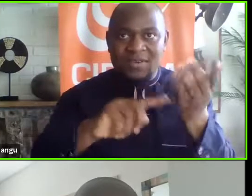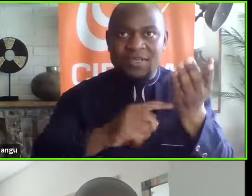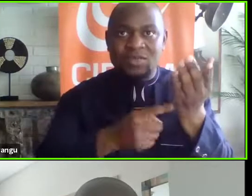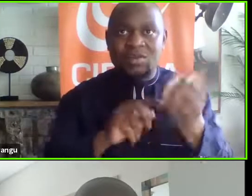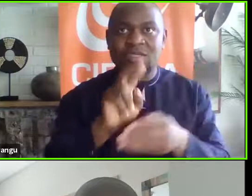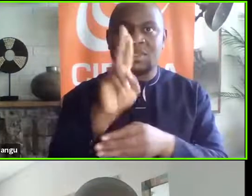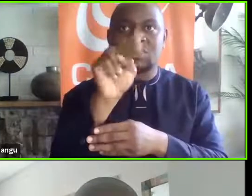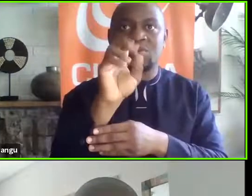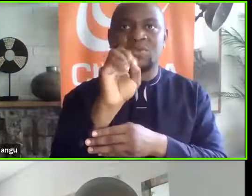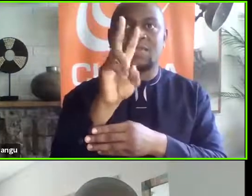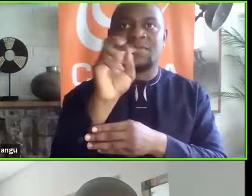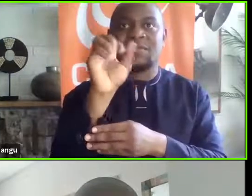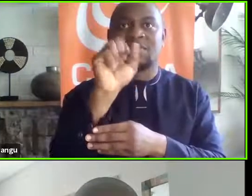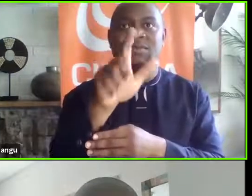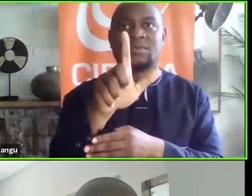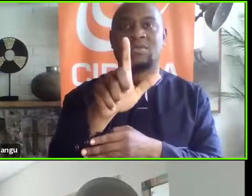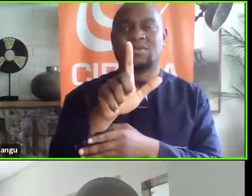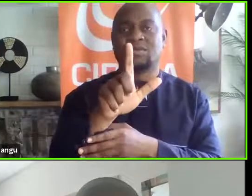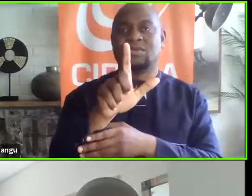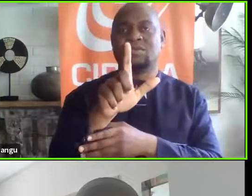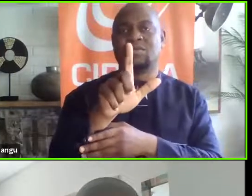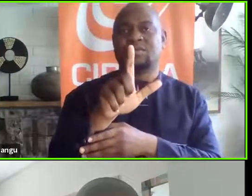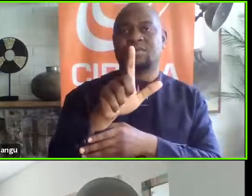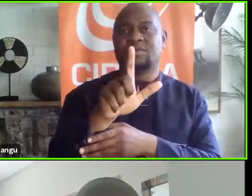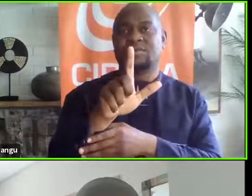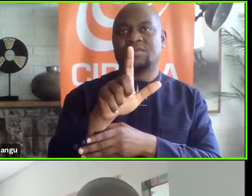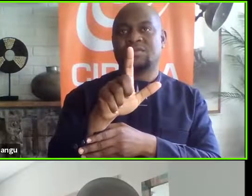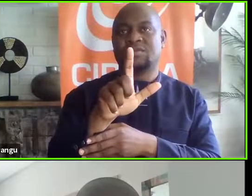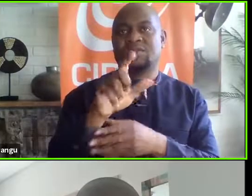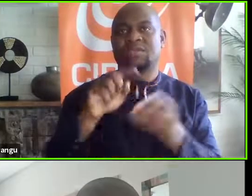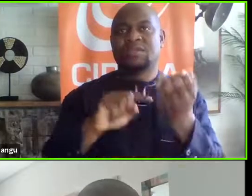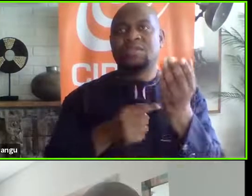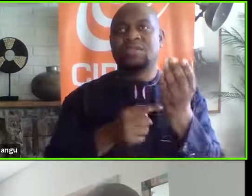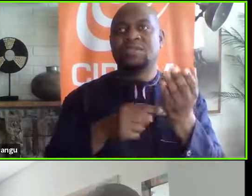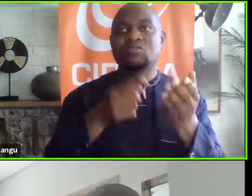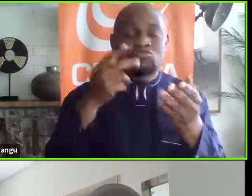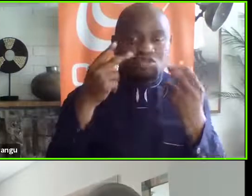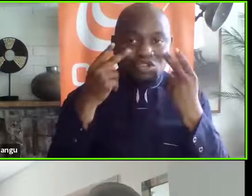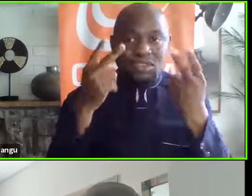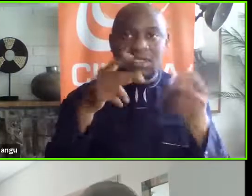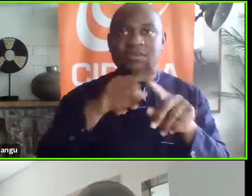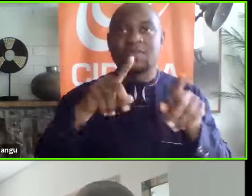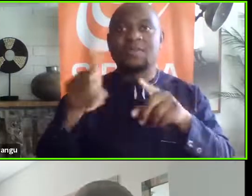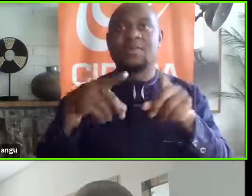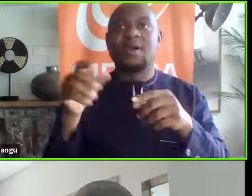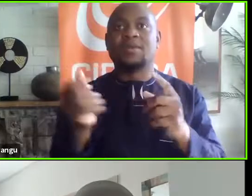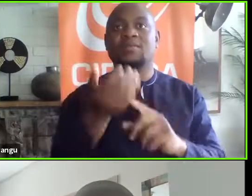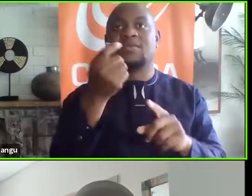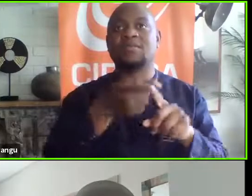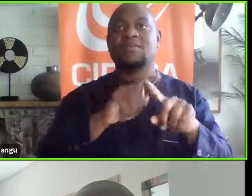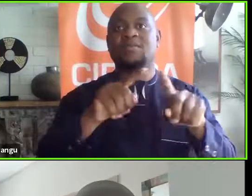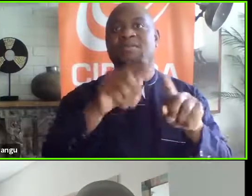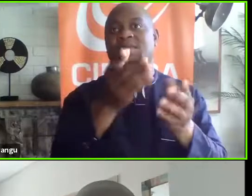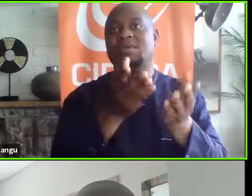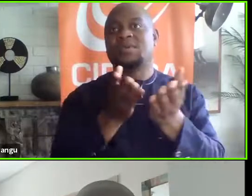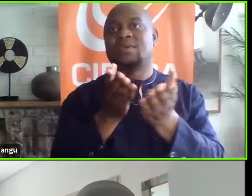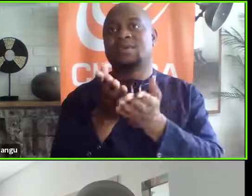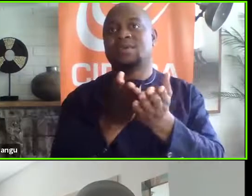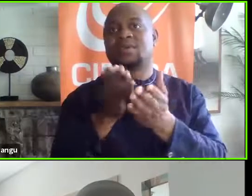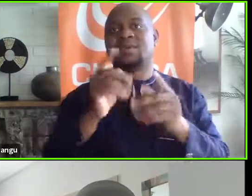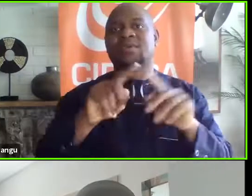and make some adaptations to have universal designs in terms of technology